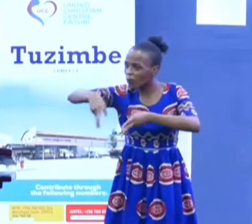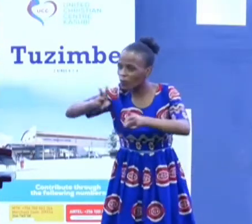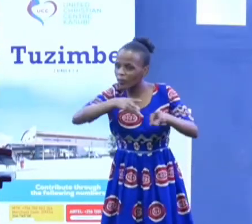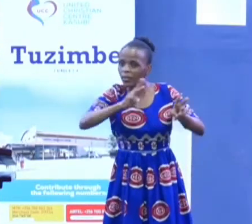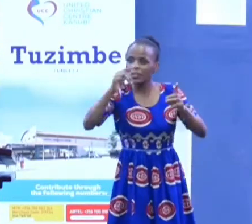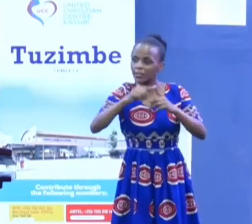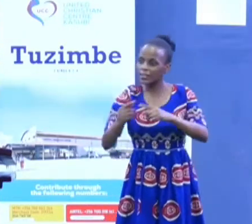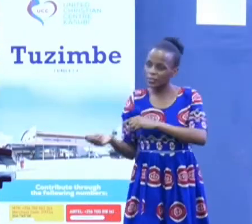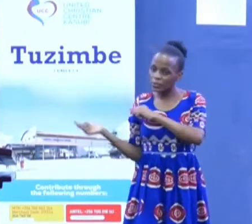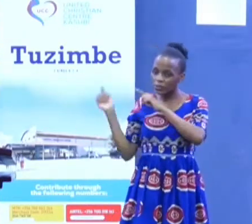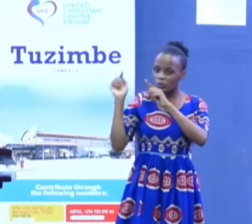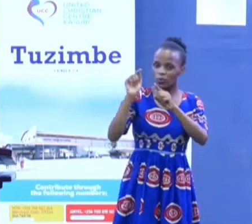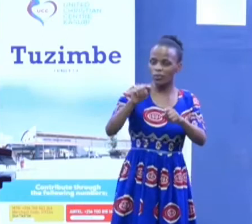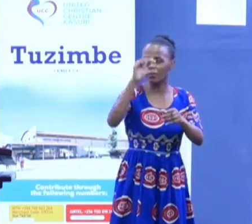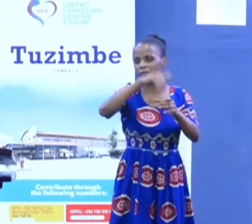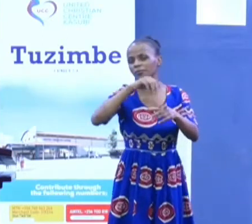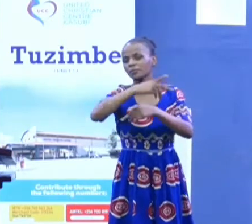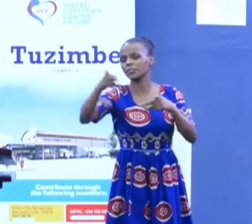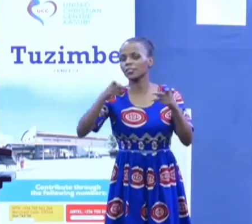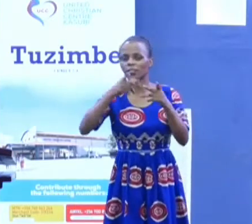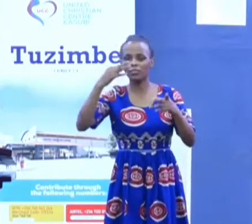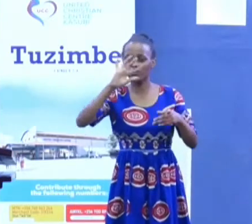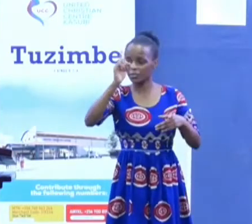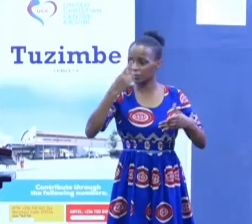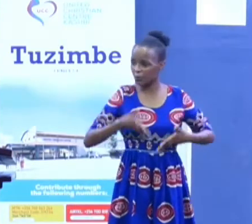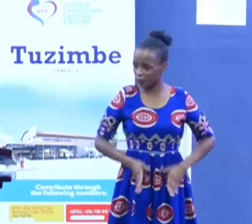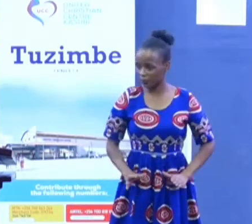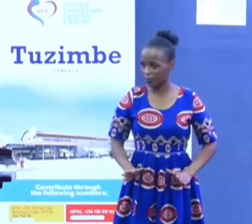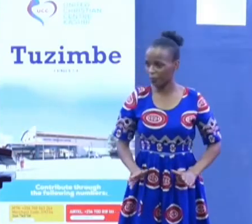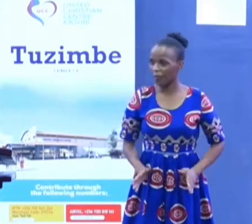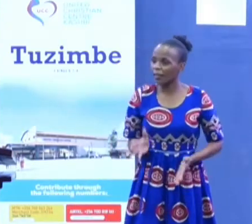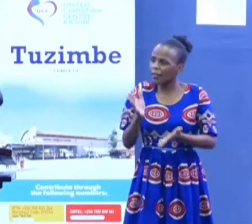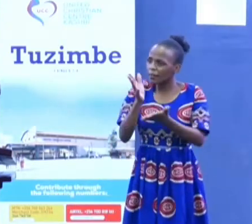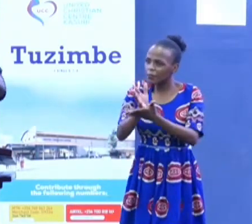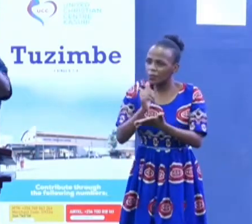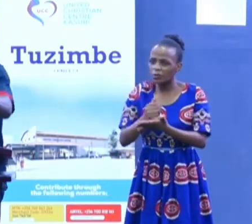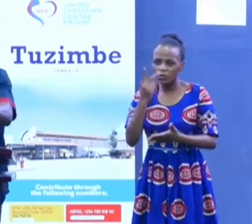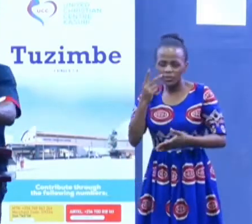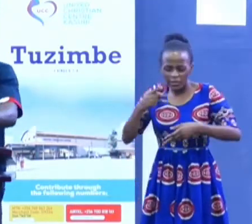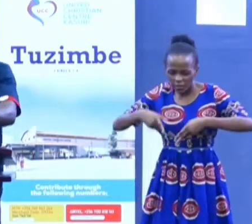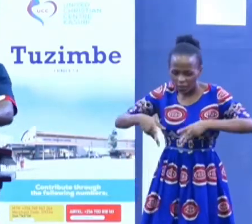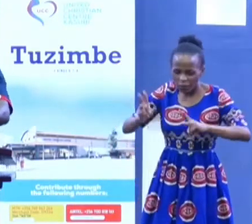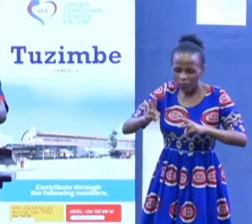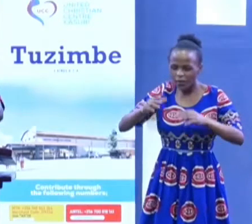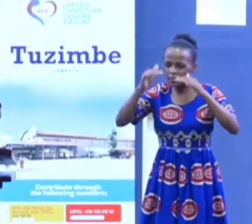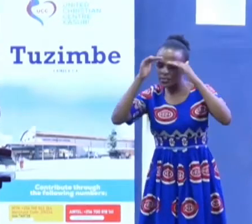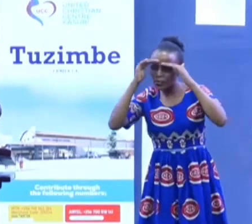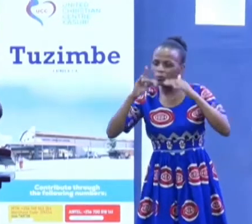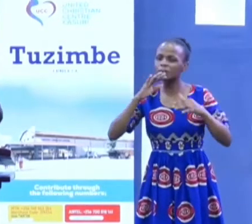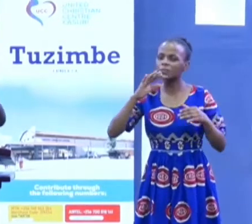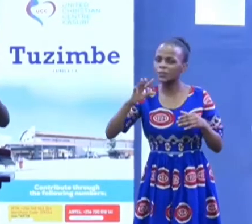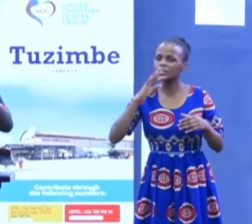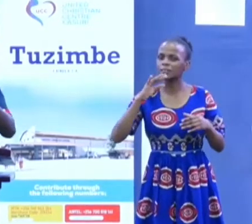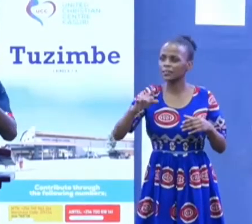means to come in the position of the firstborn. Because you see the way